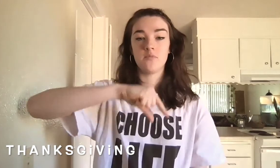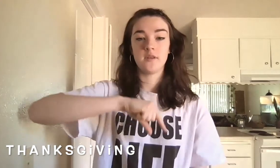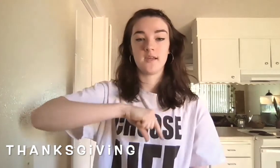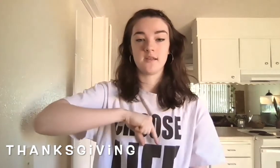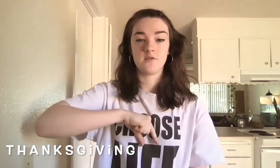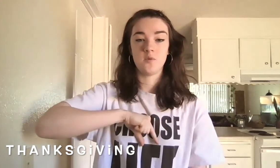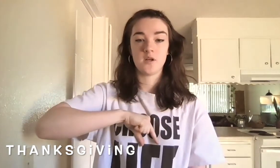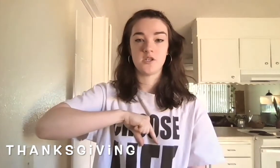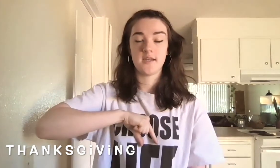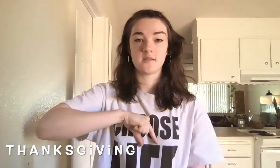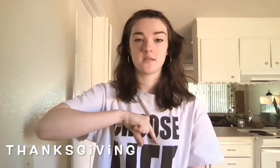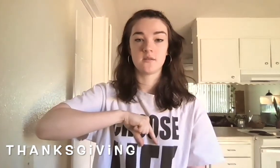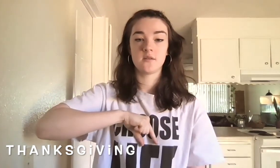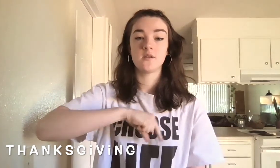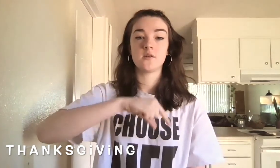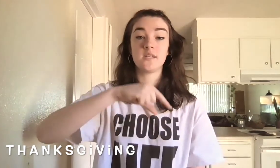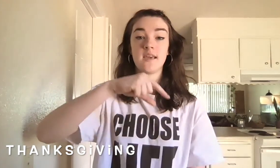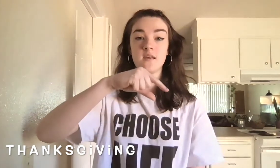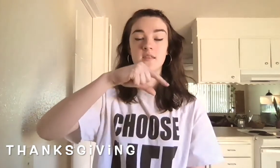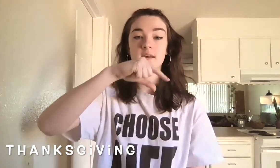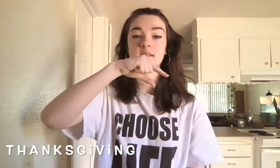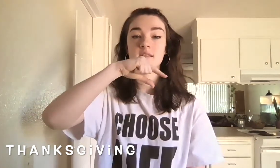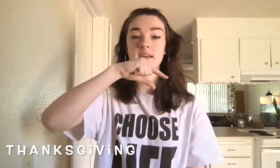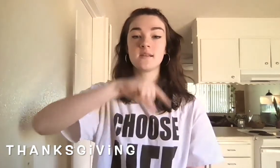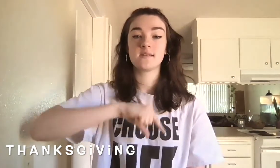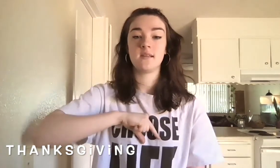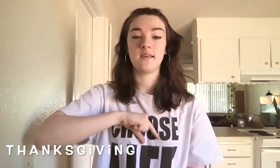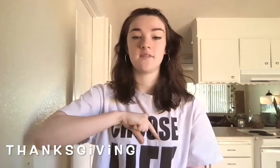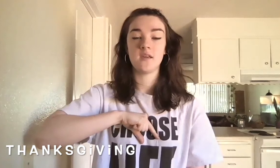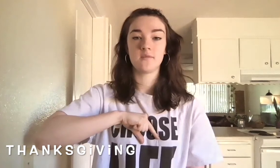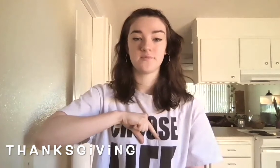that down to our chest. So together, that's Thanksgiving.